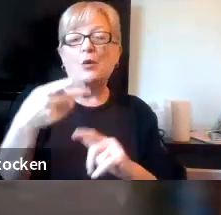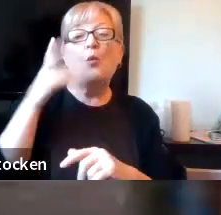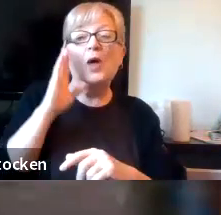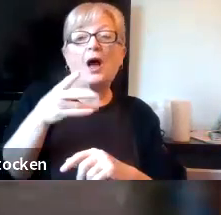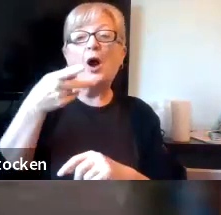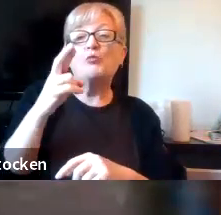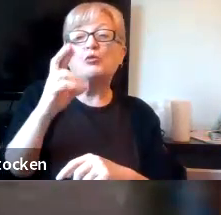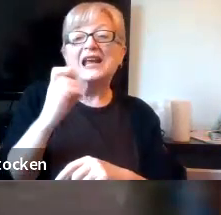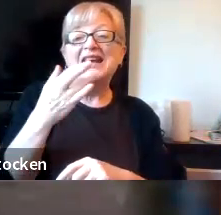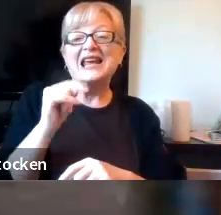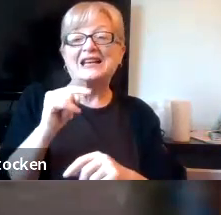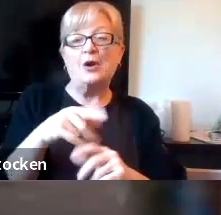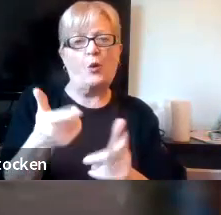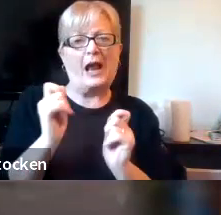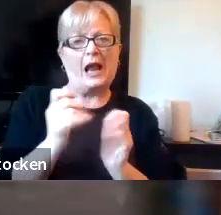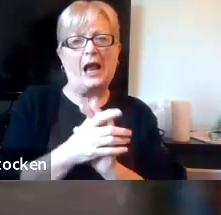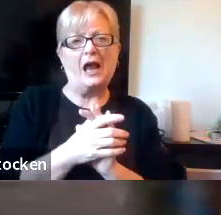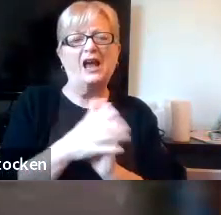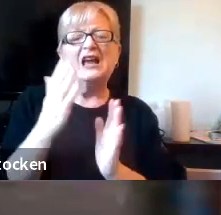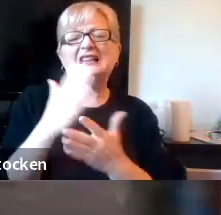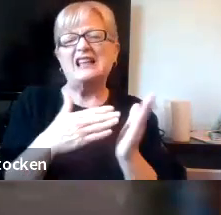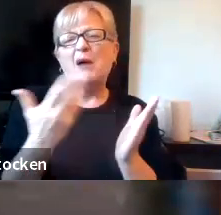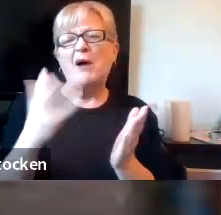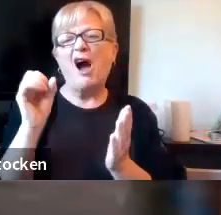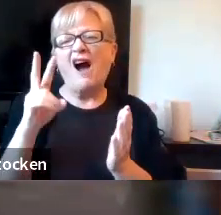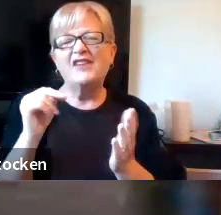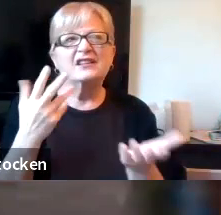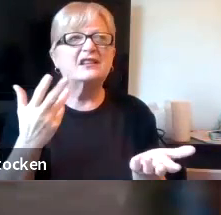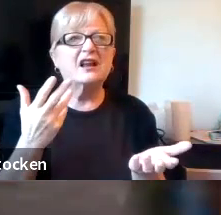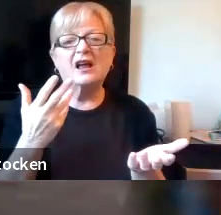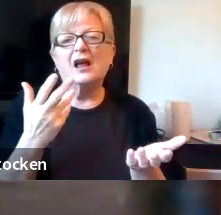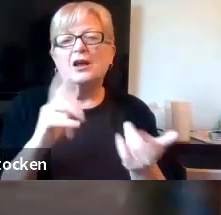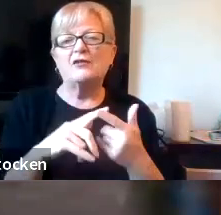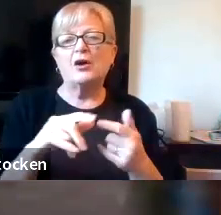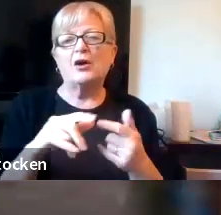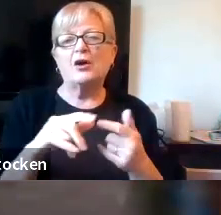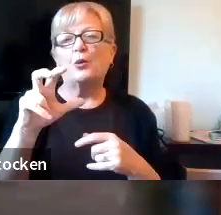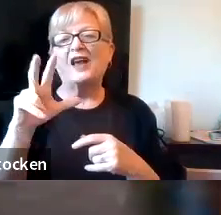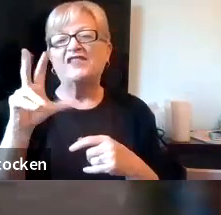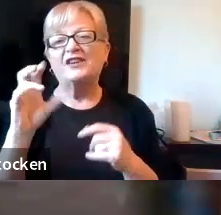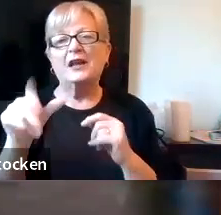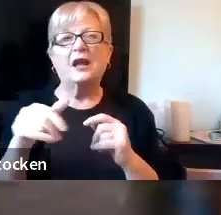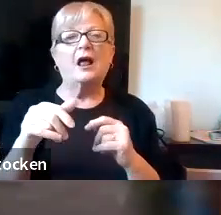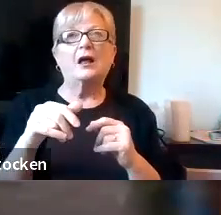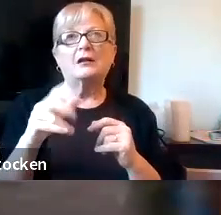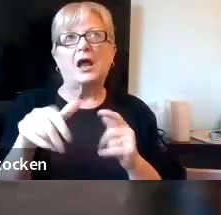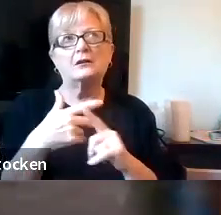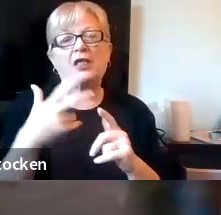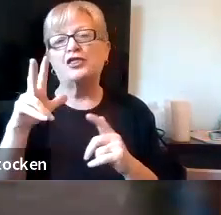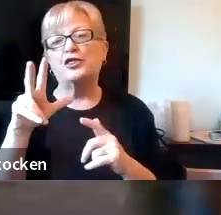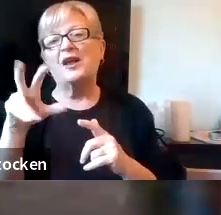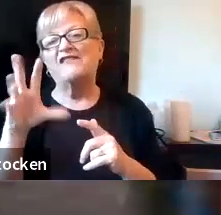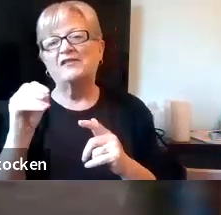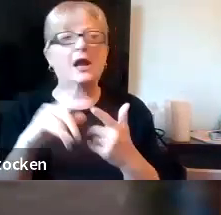really quickly. Like some ovens, if you have to go to 350, it takes like 20 minutes, right? I set mine